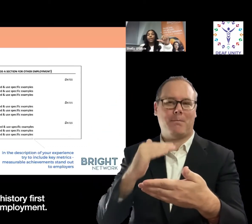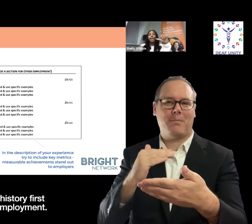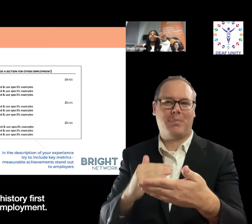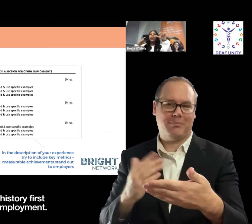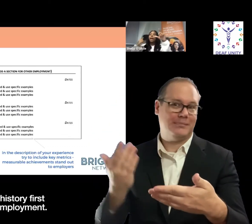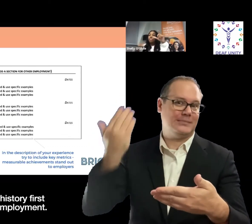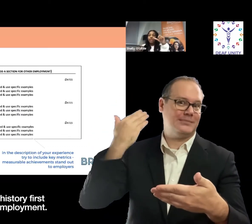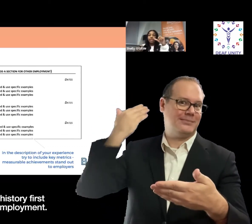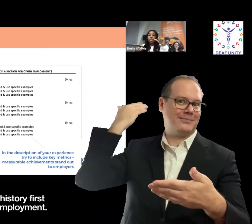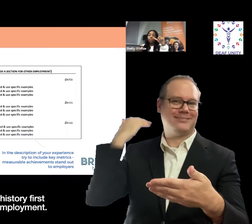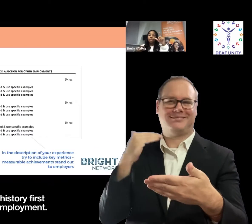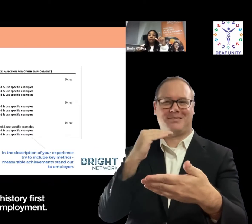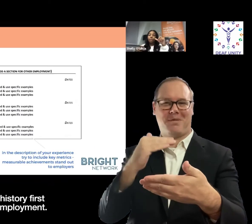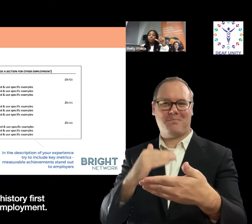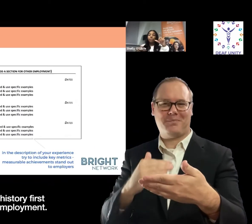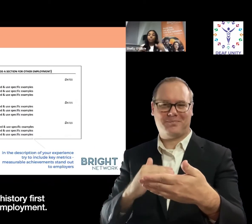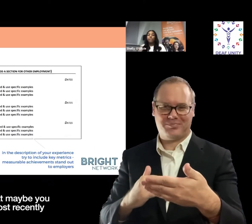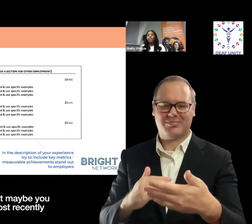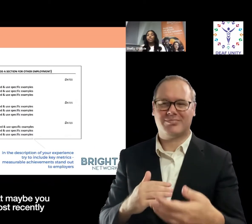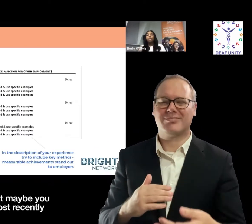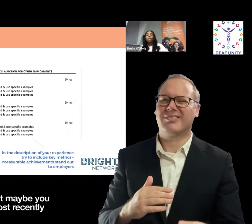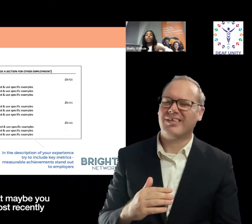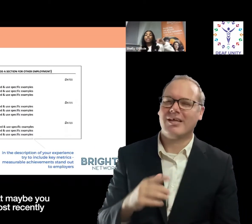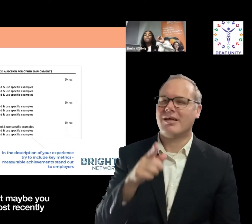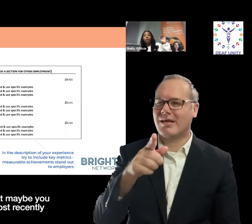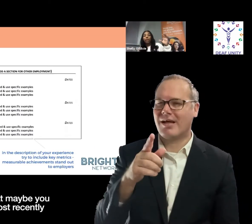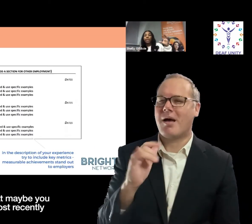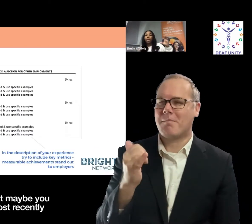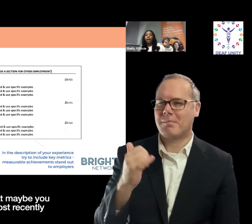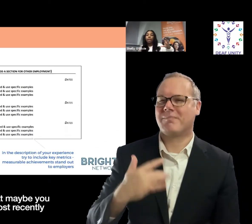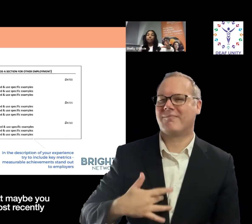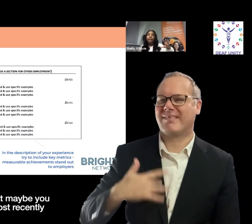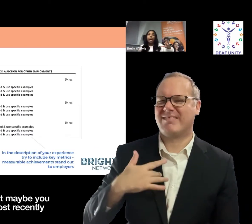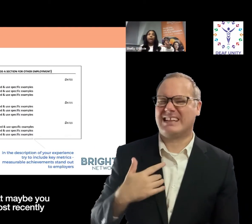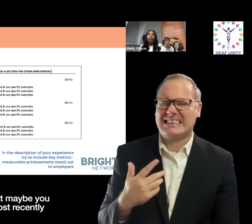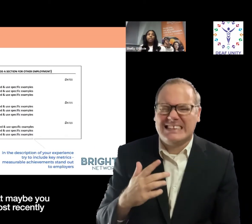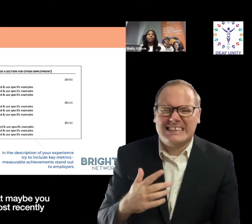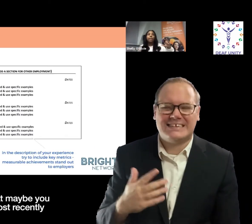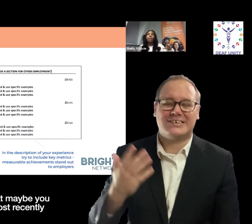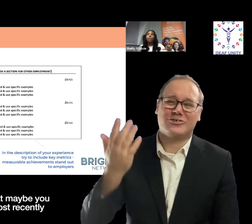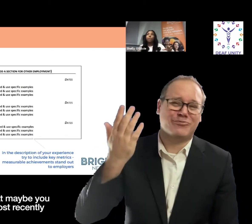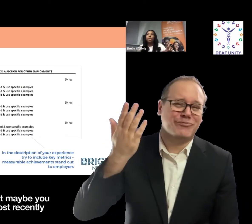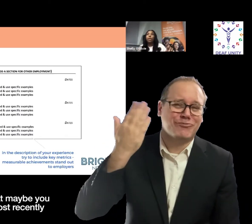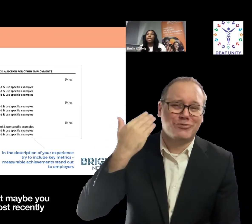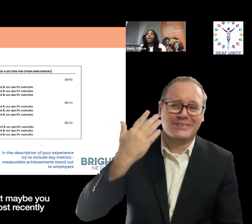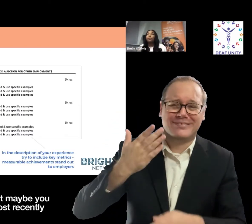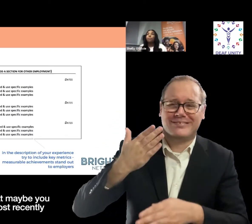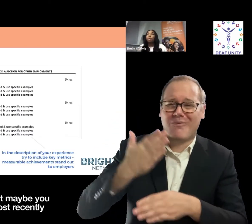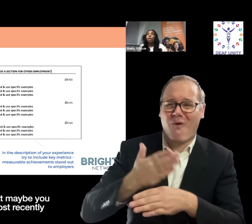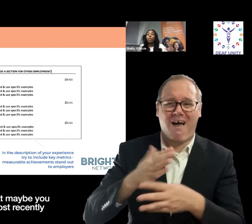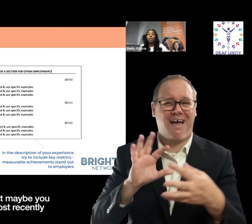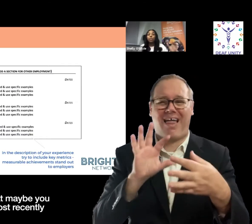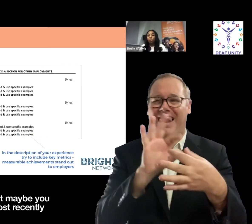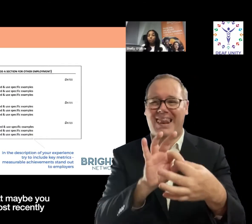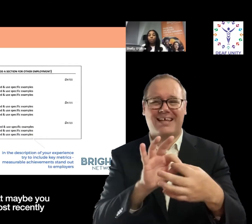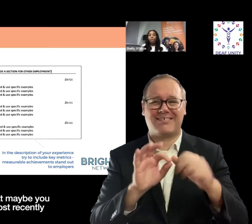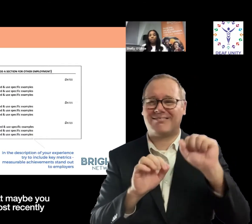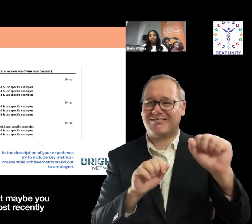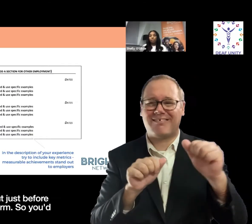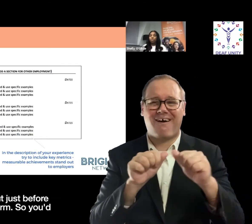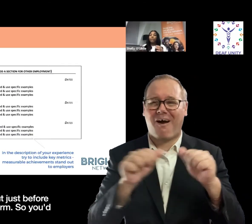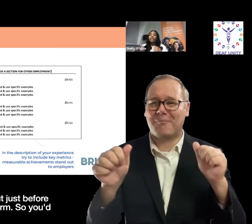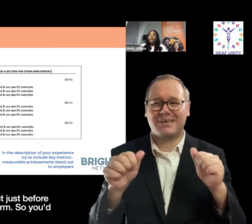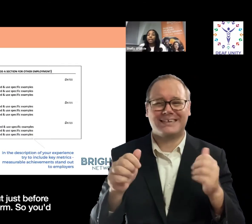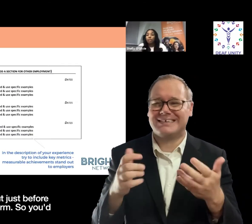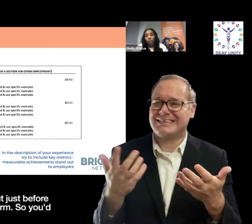history first, and then a section for your other employment. So then you can really spotlight that maybe you are looking for a role in law,